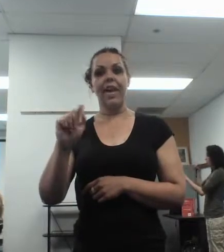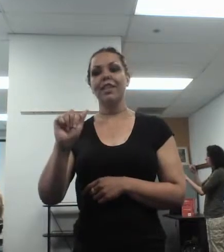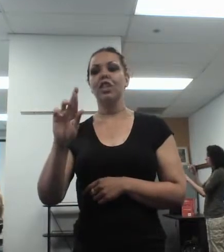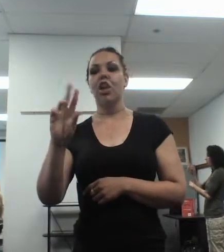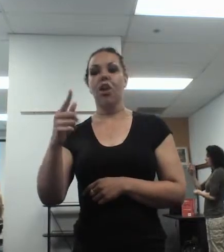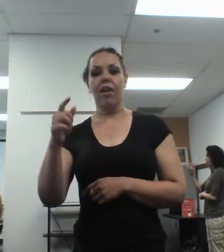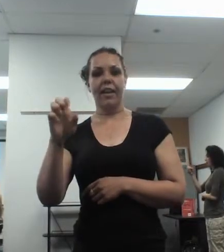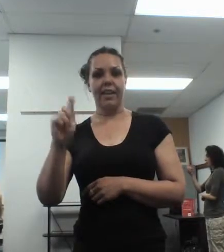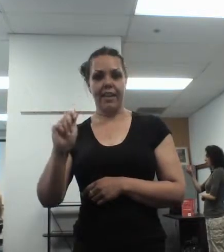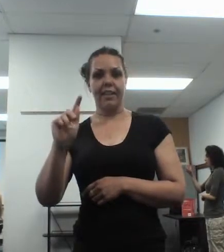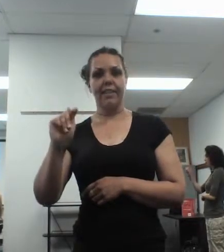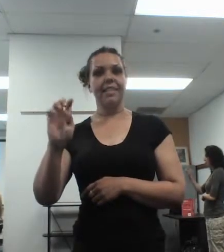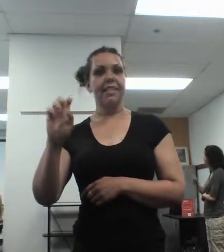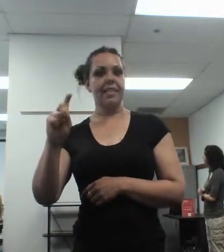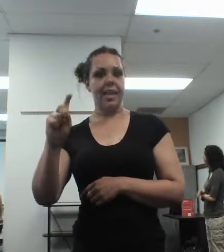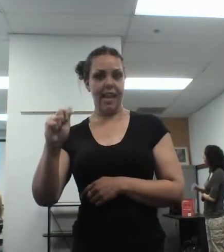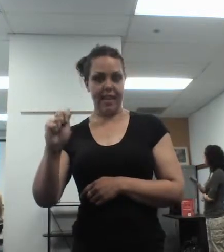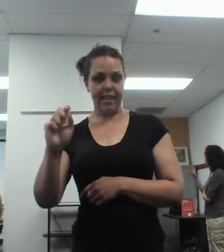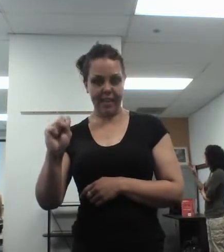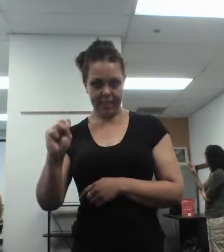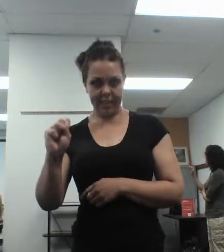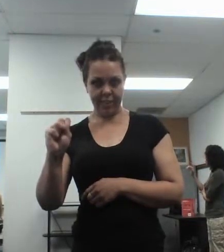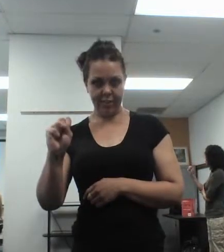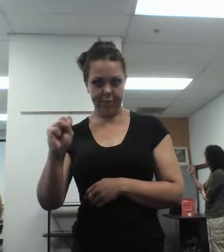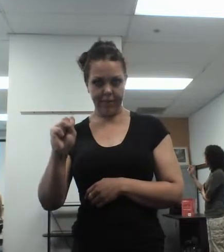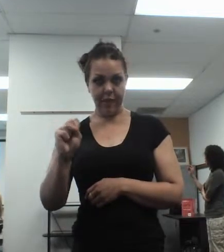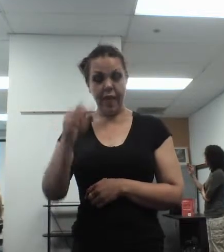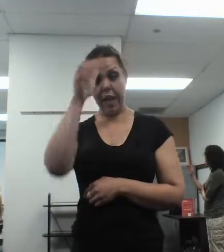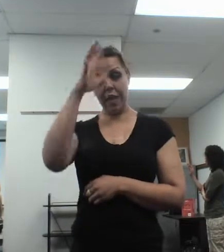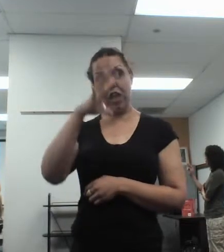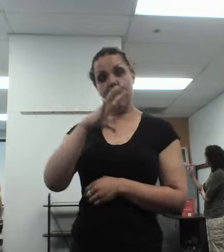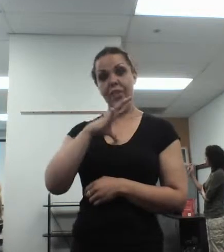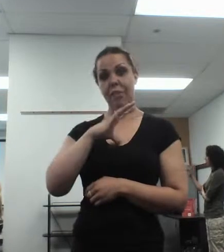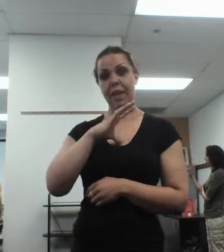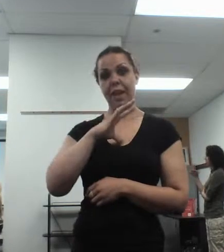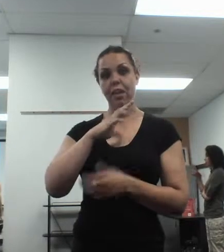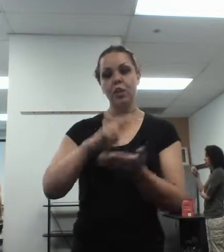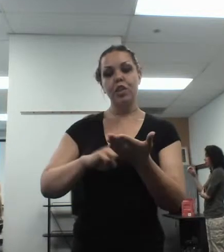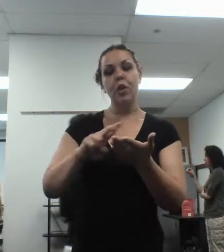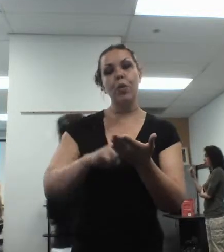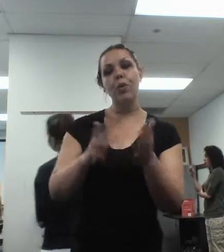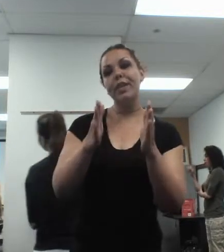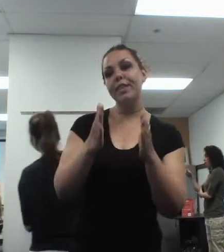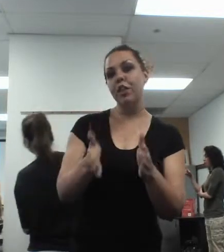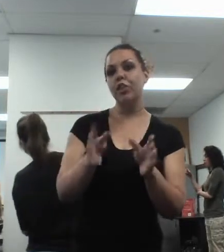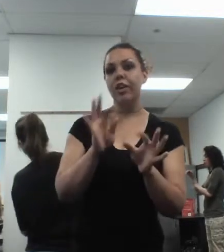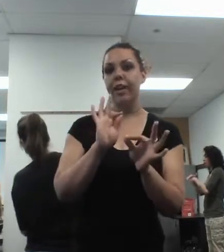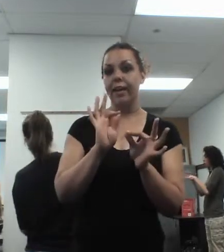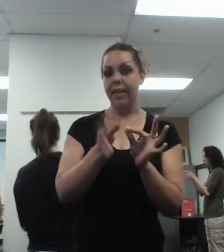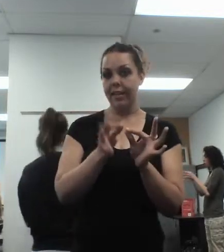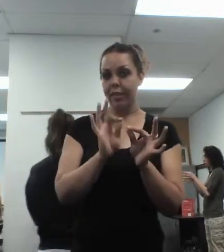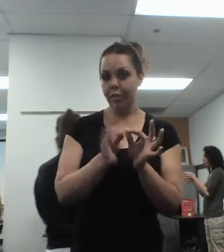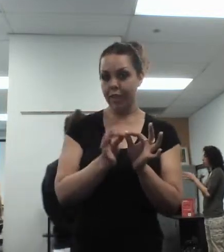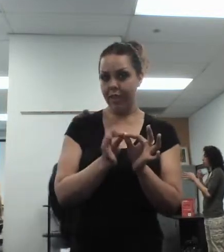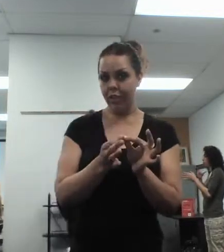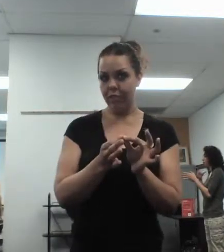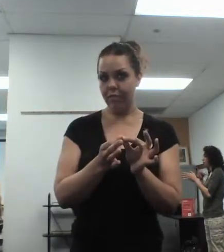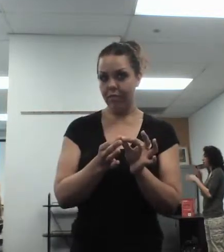Brian Cerny, a researcher in ASL and interpretation, came up with this system to help